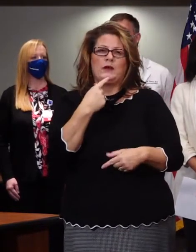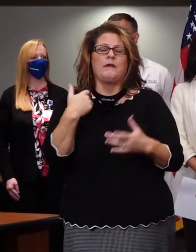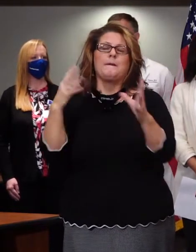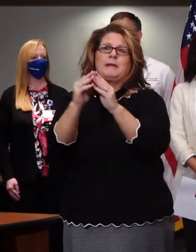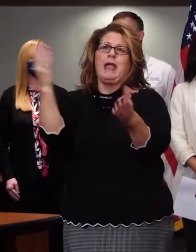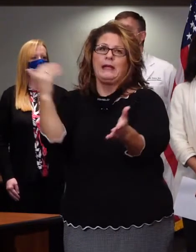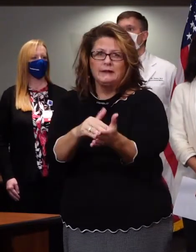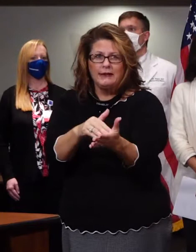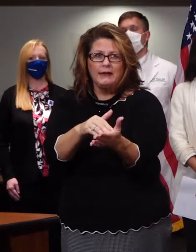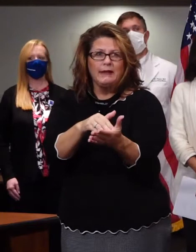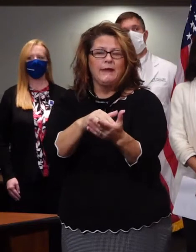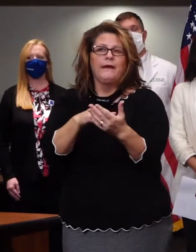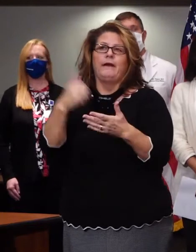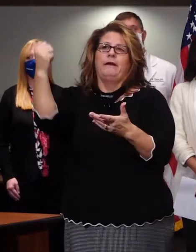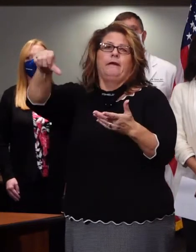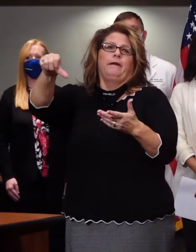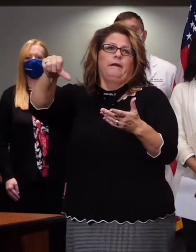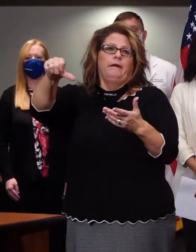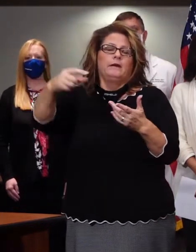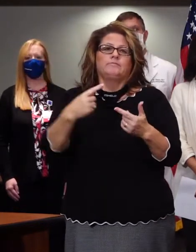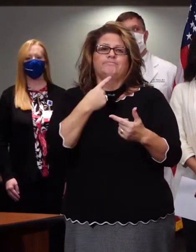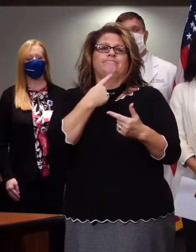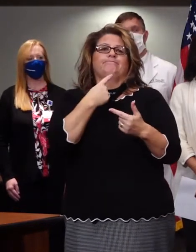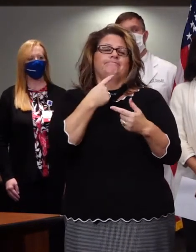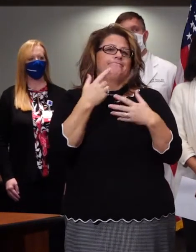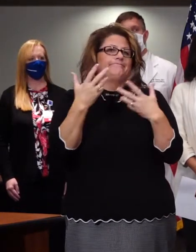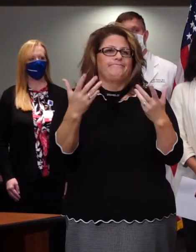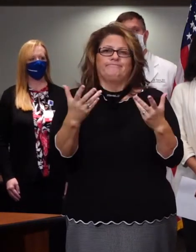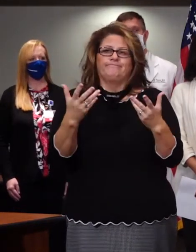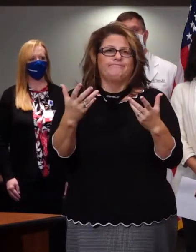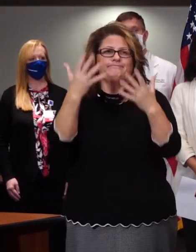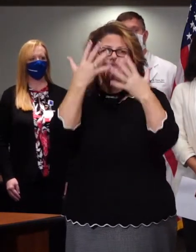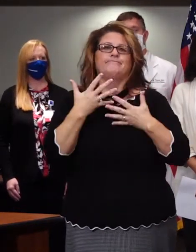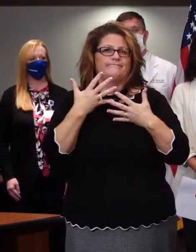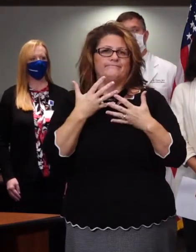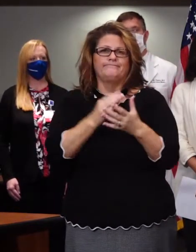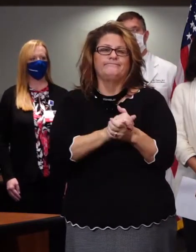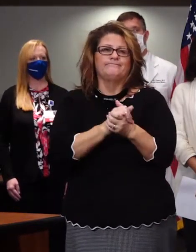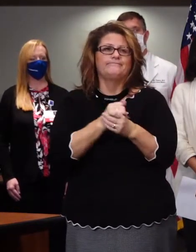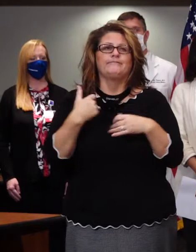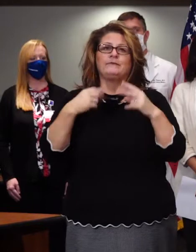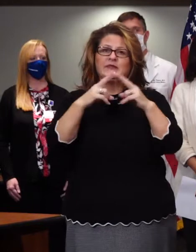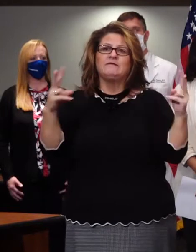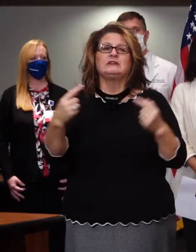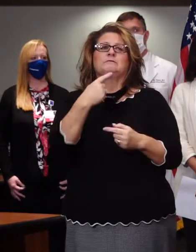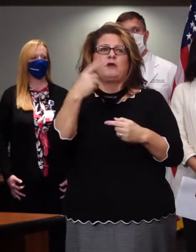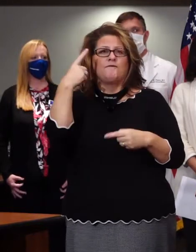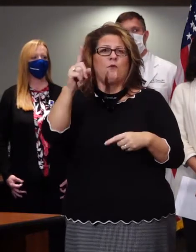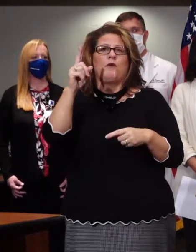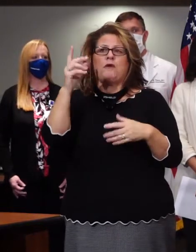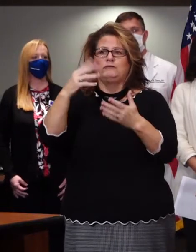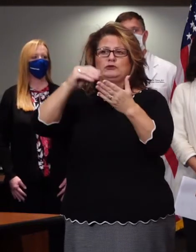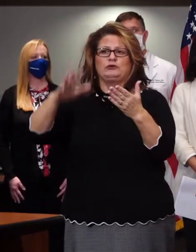and still we were disappointed with that decision as well. Most importantly, I'm disappointed for the 5,000 or